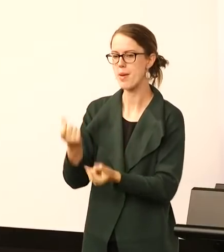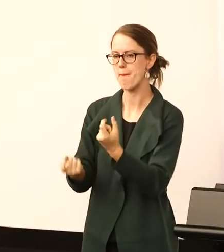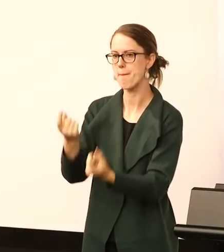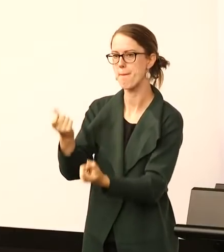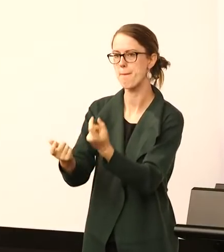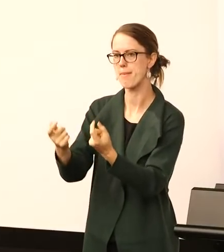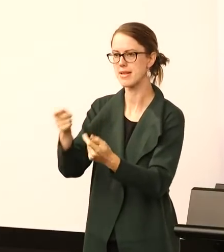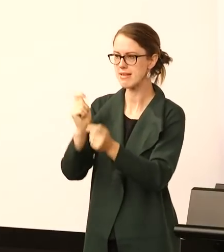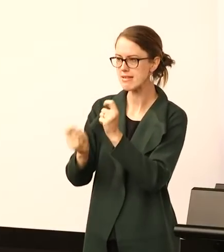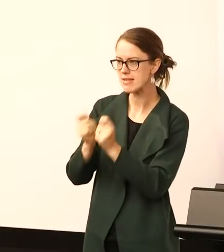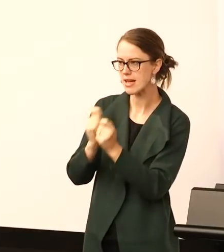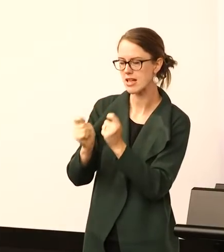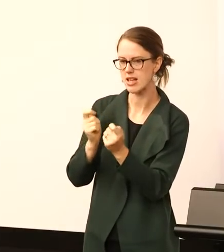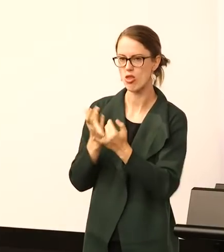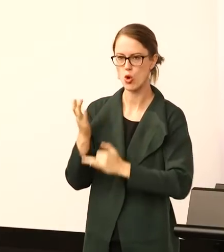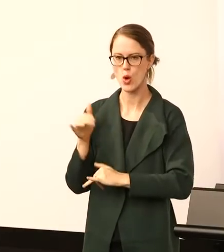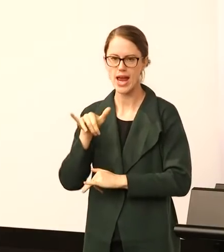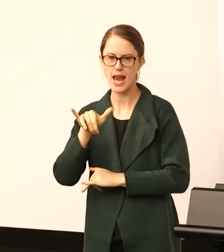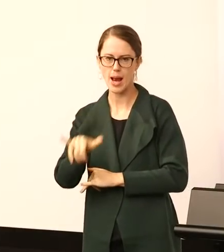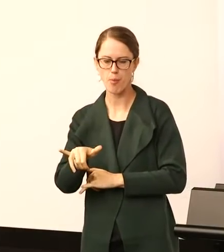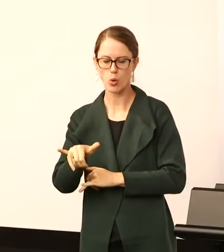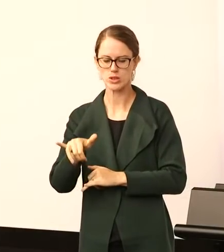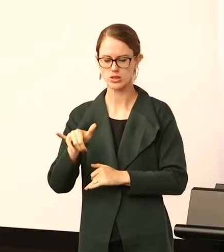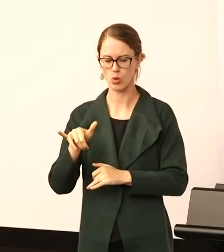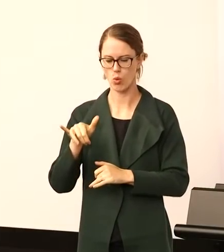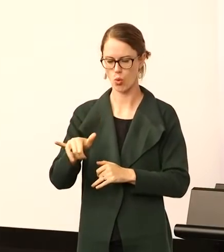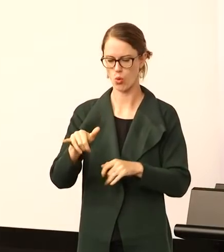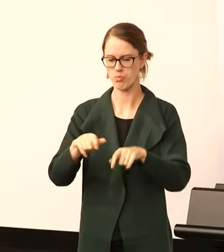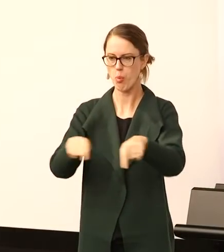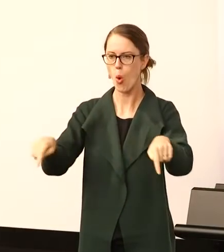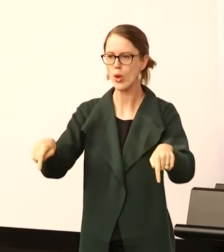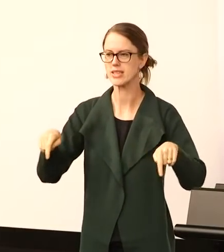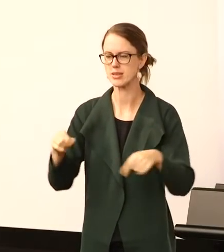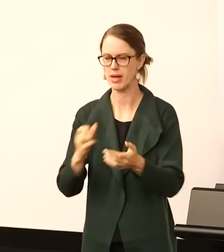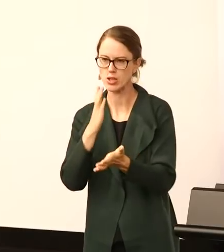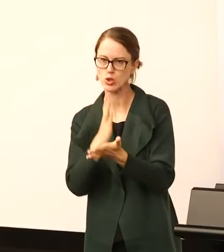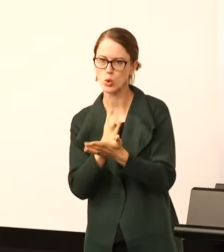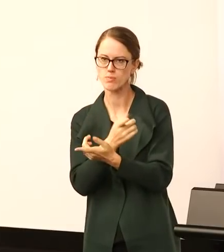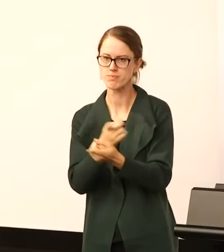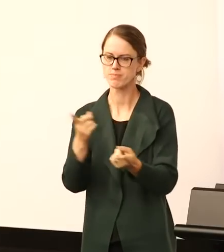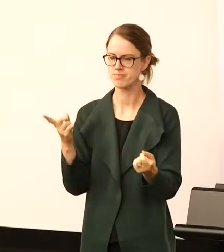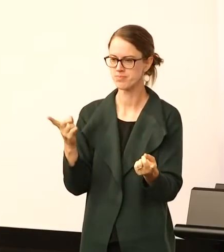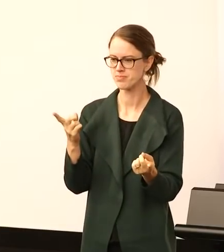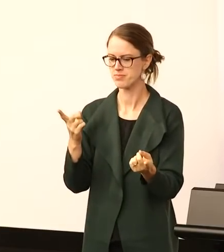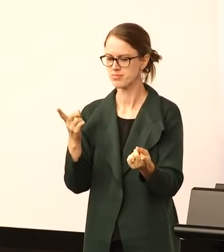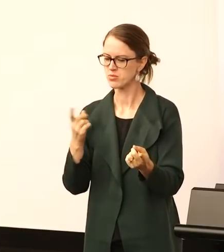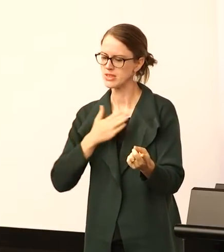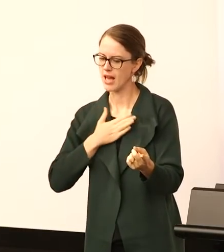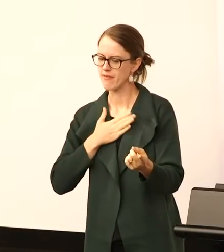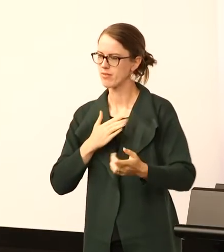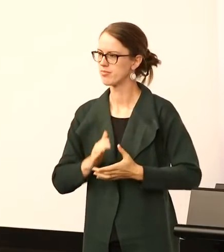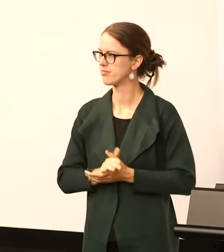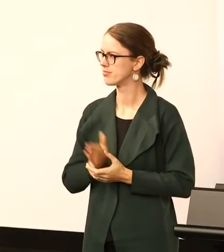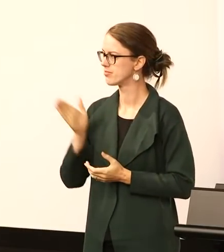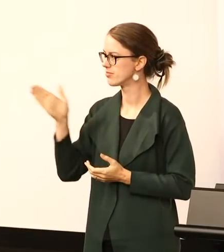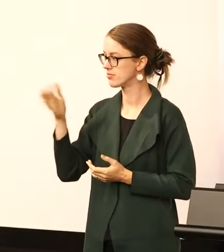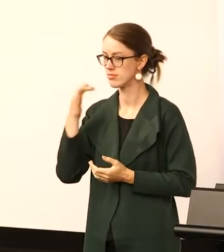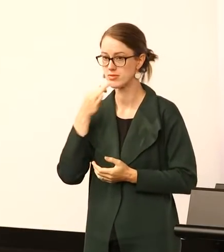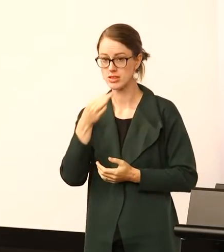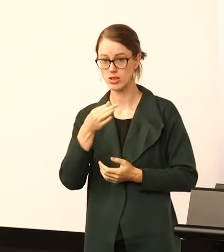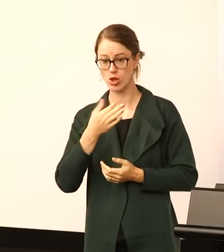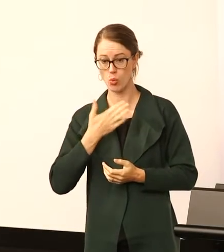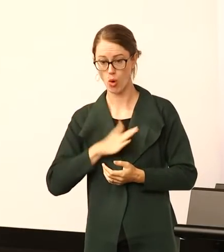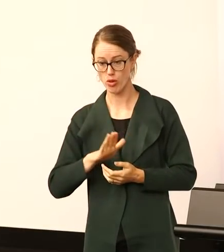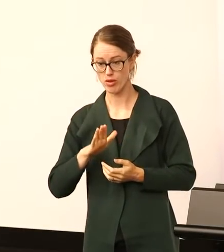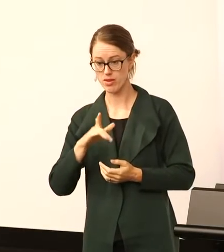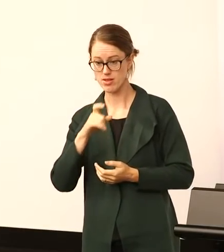be doing around the airports and borders to help guarantee that we are keeping, the border tight. So is there something you'd like to see the crews